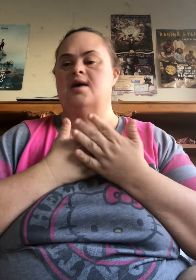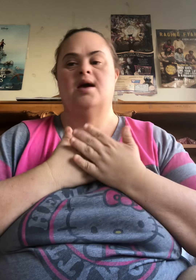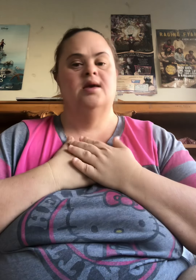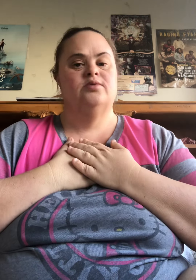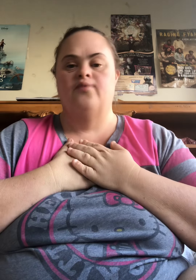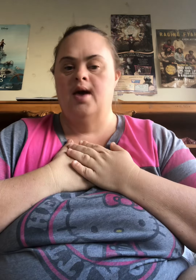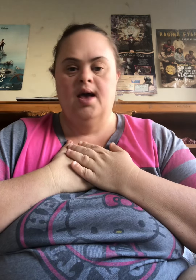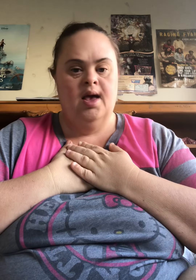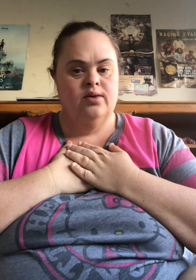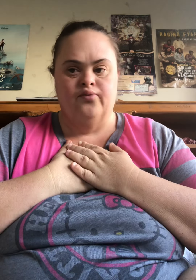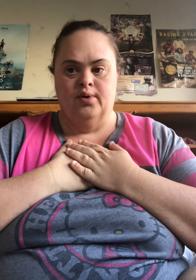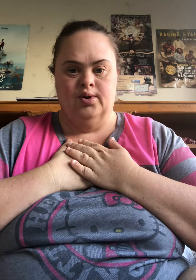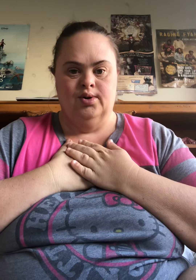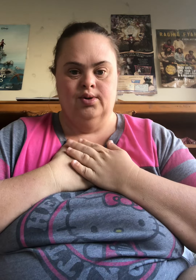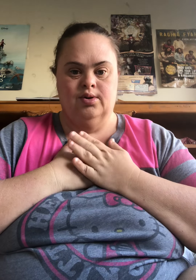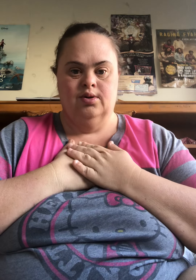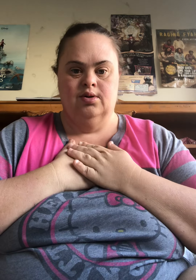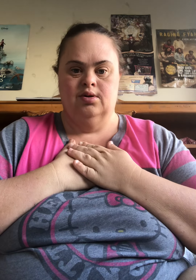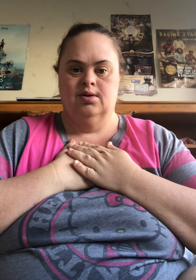stays faithful.